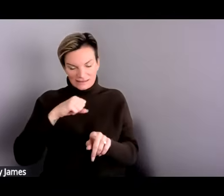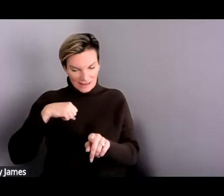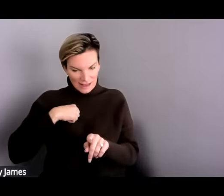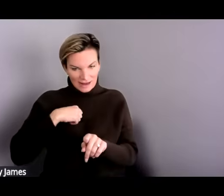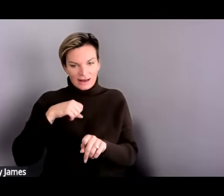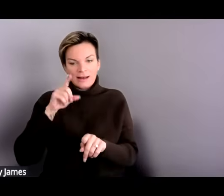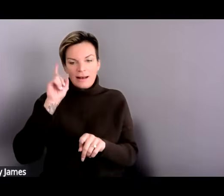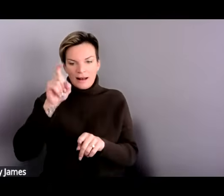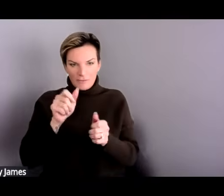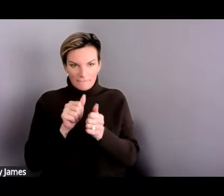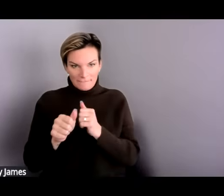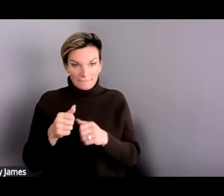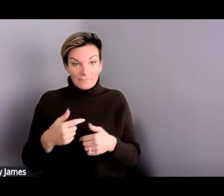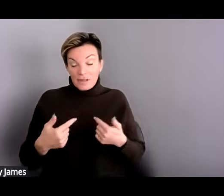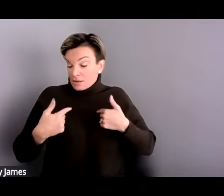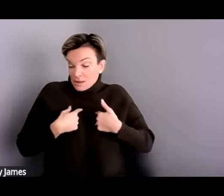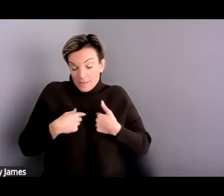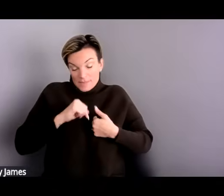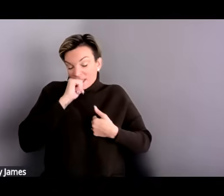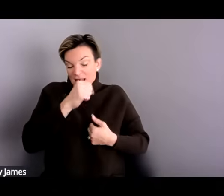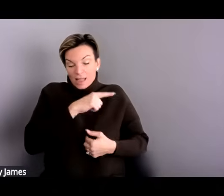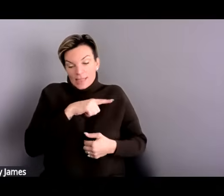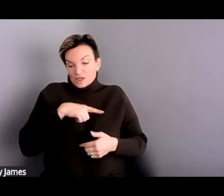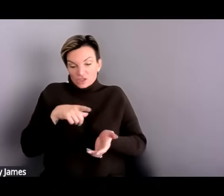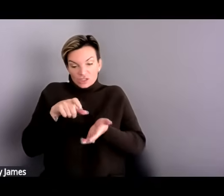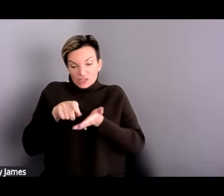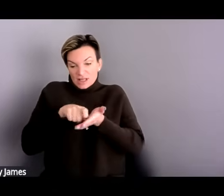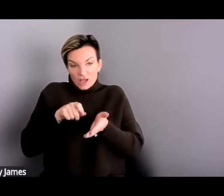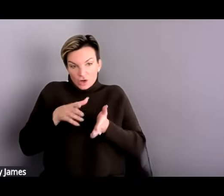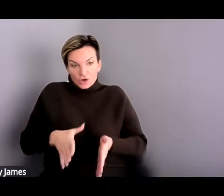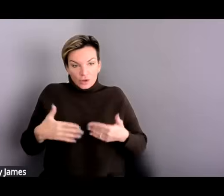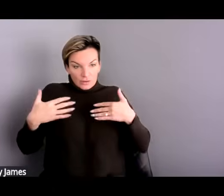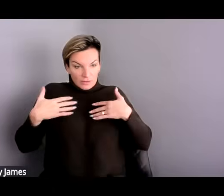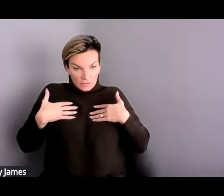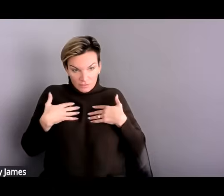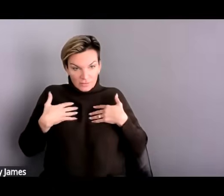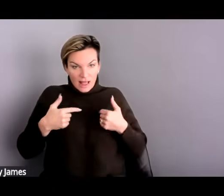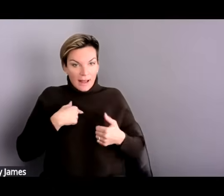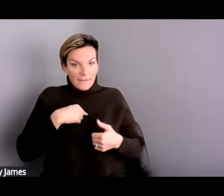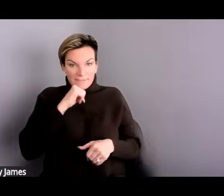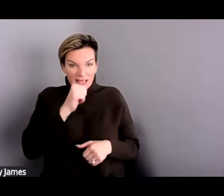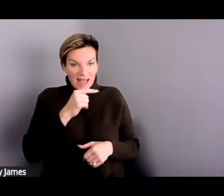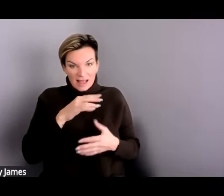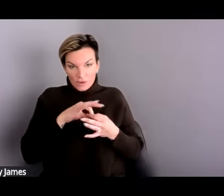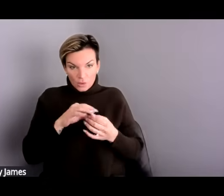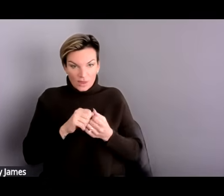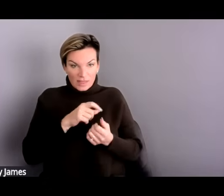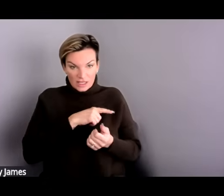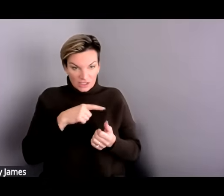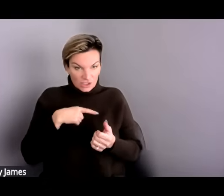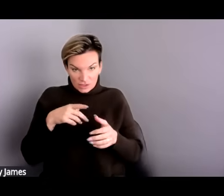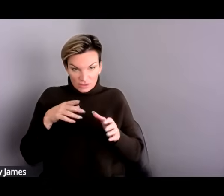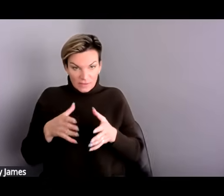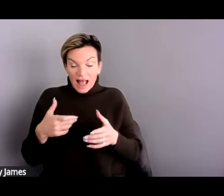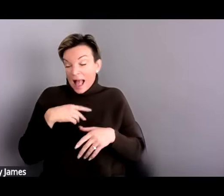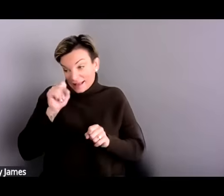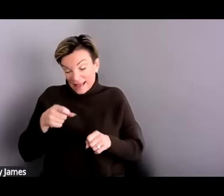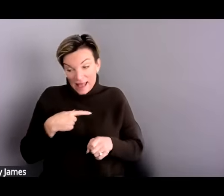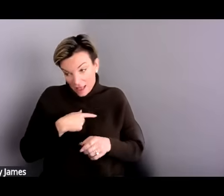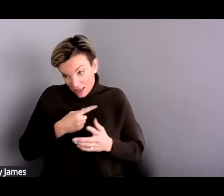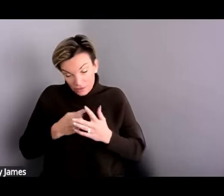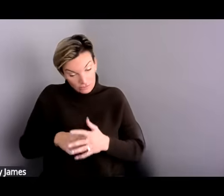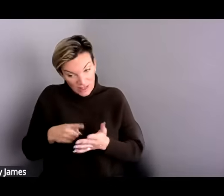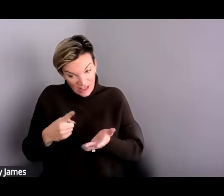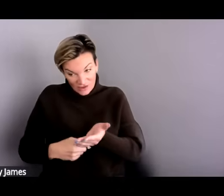I am neither a legislator nor a legislative staff member. I'm really good at initiating conversations though.